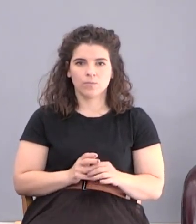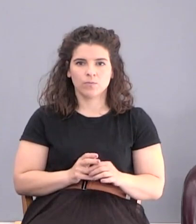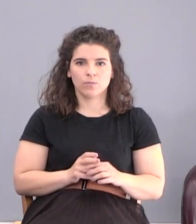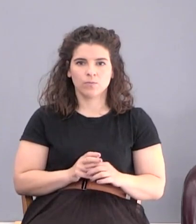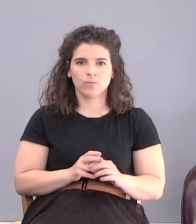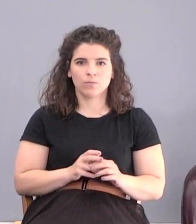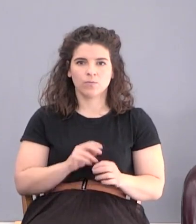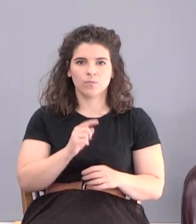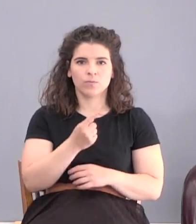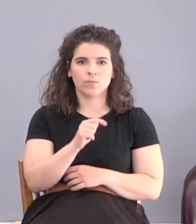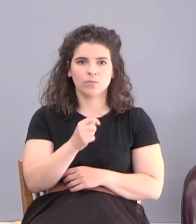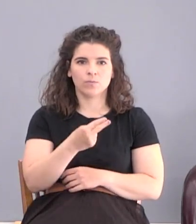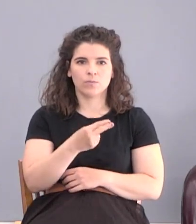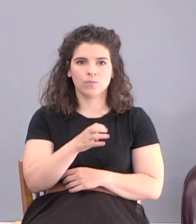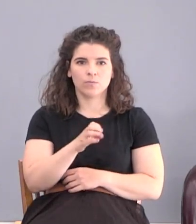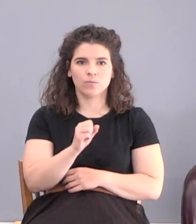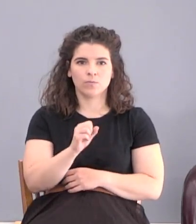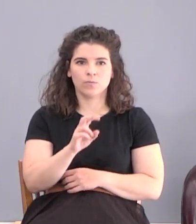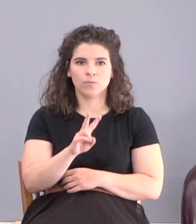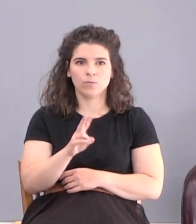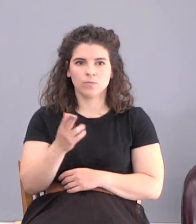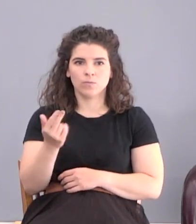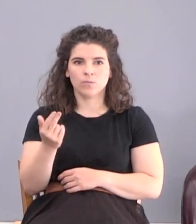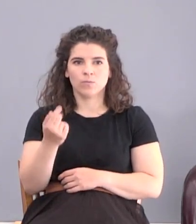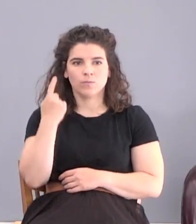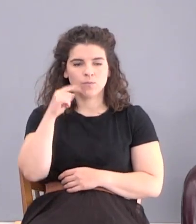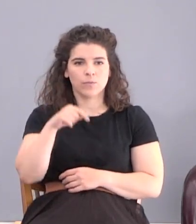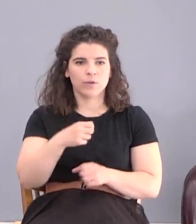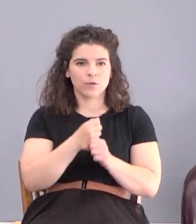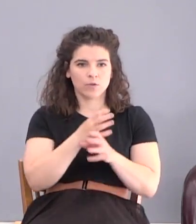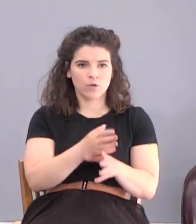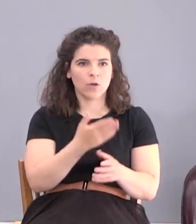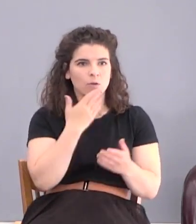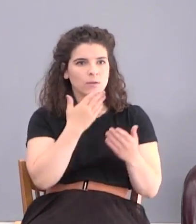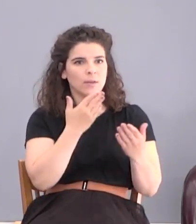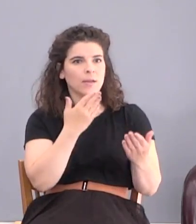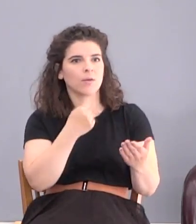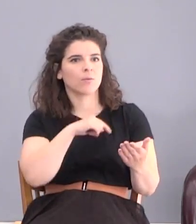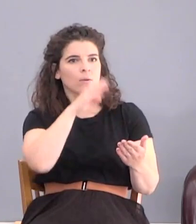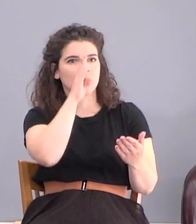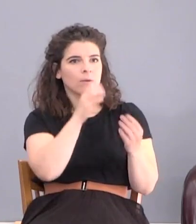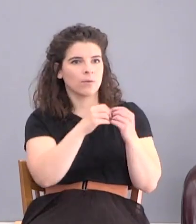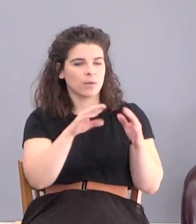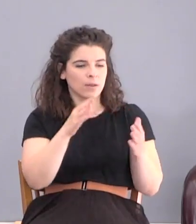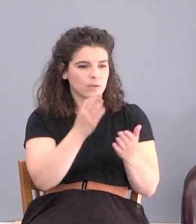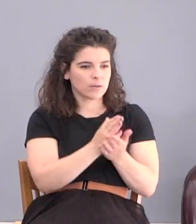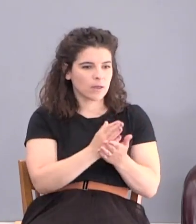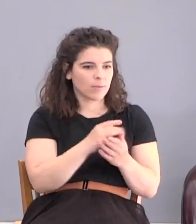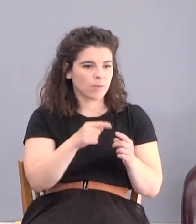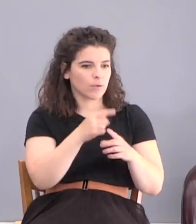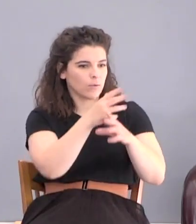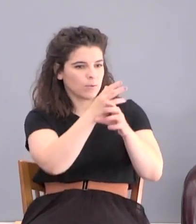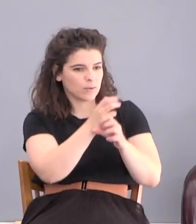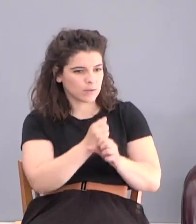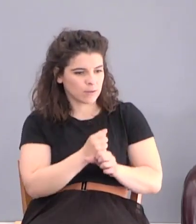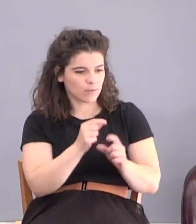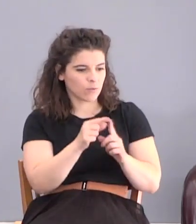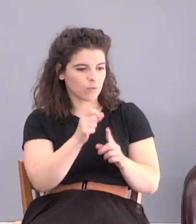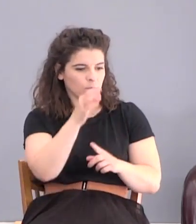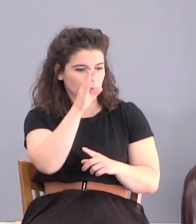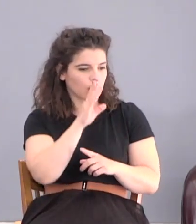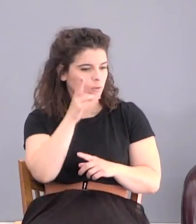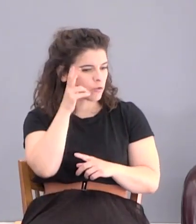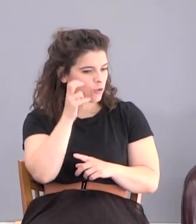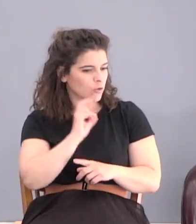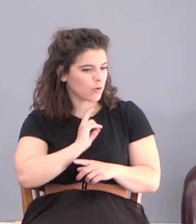First Thessalonians 2, verse 13, says, "For this cause also thank we God without ceasing, because when ye received the word of God, which ye